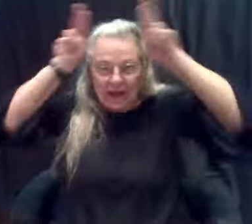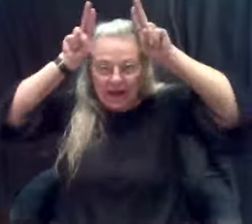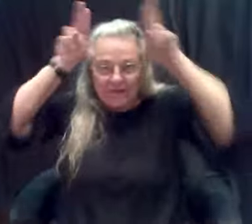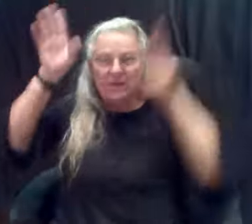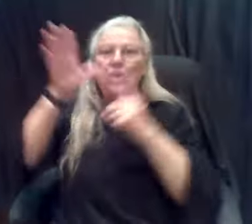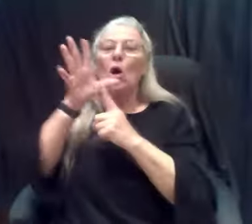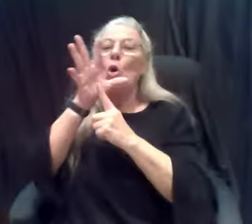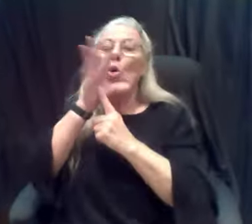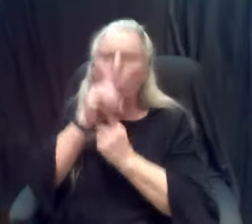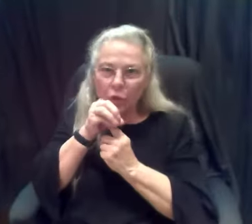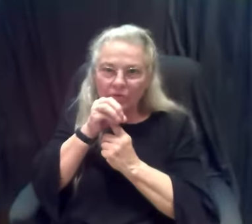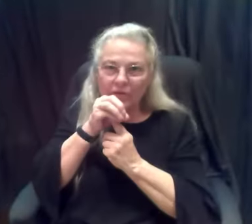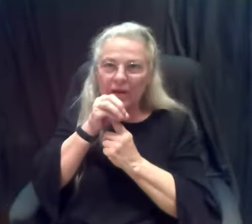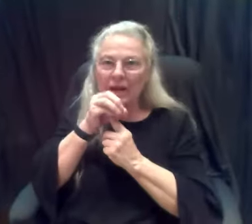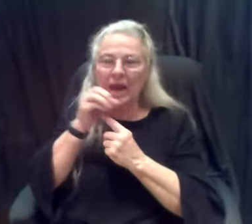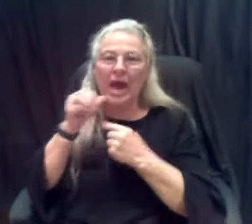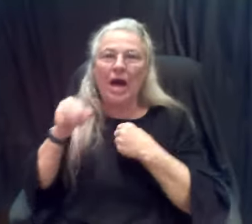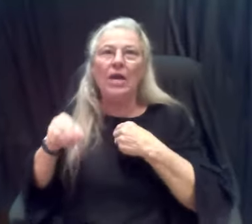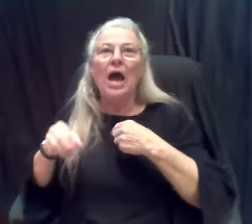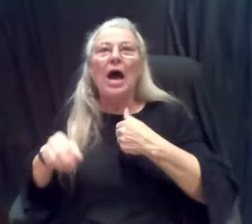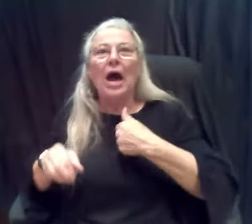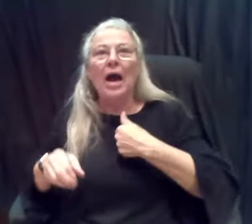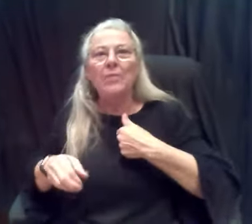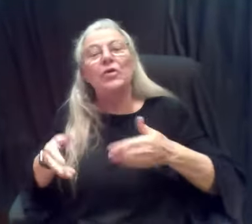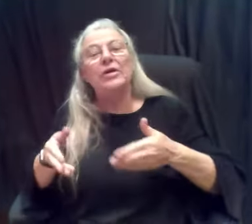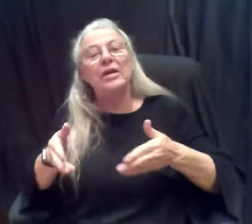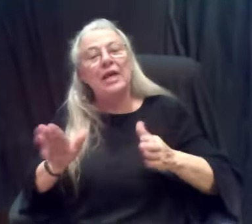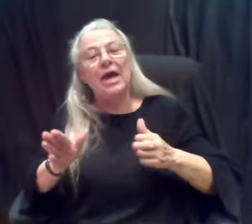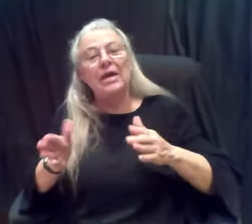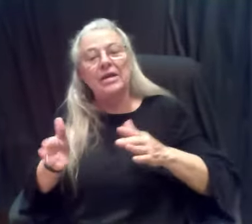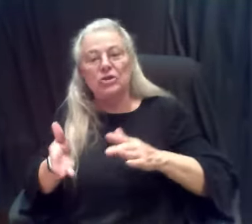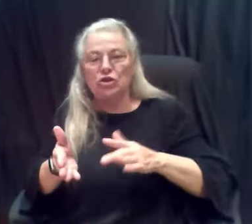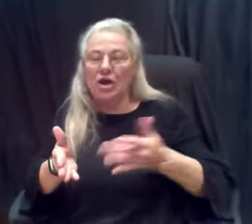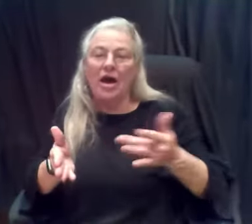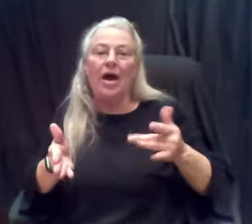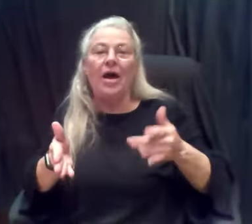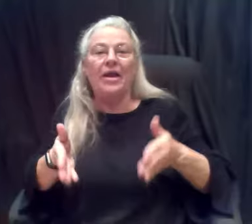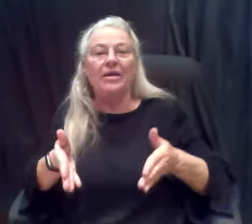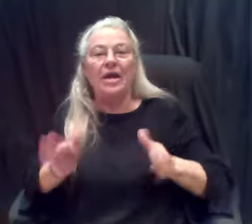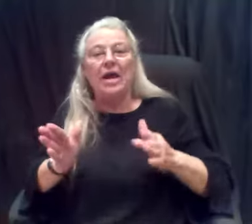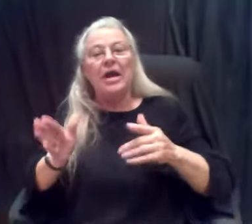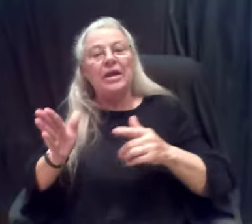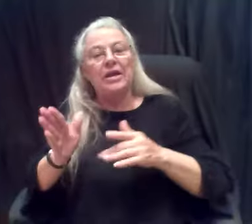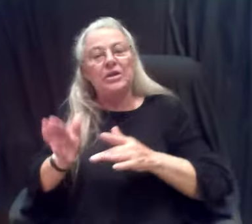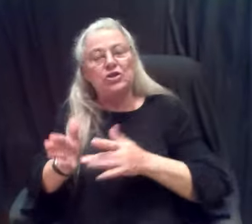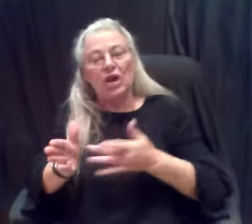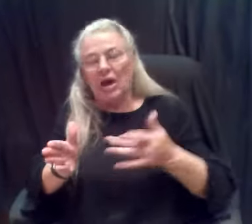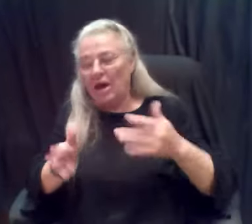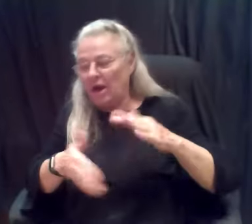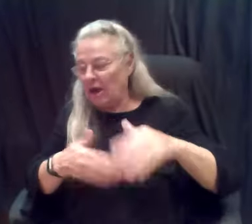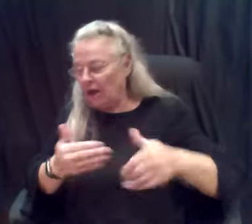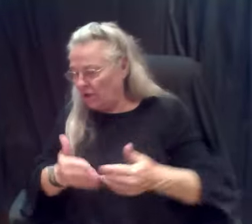Satan fit out, I'm going to let it shine all